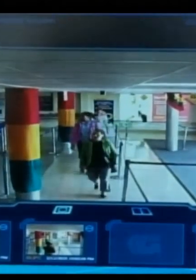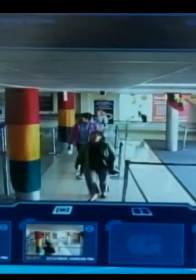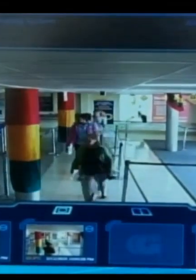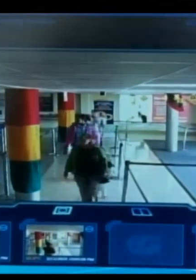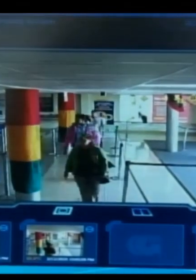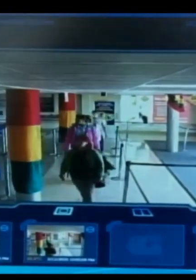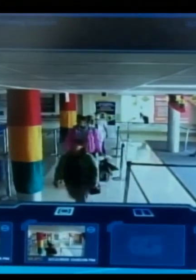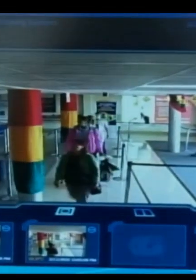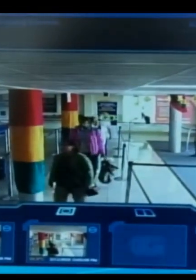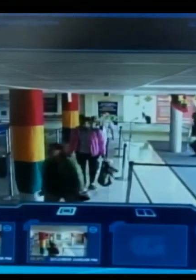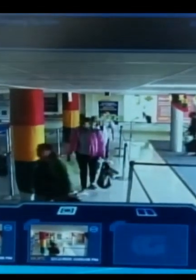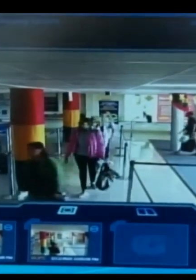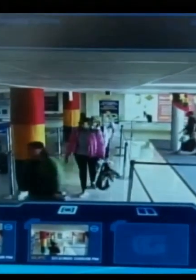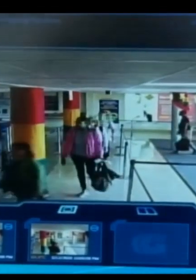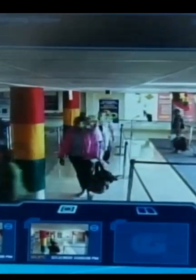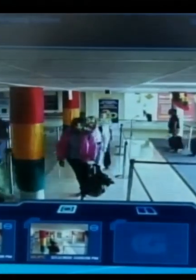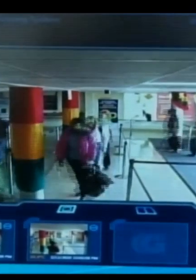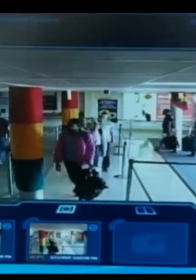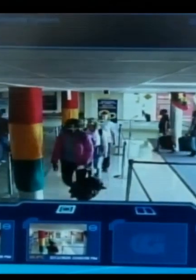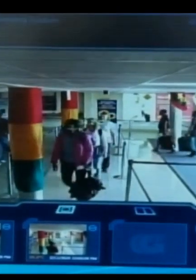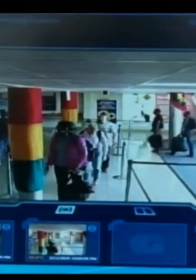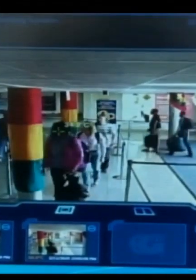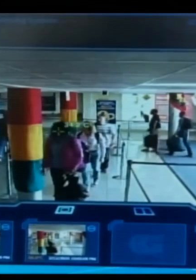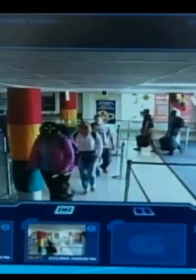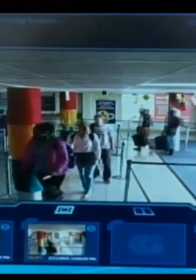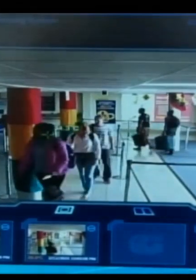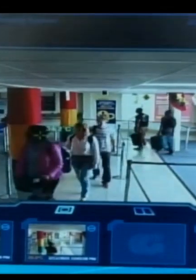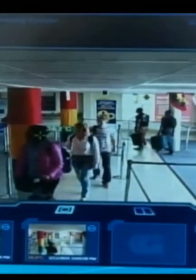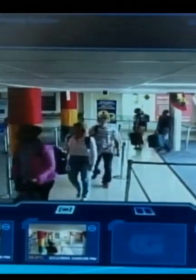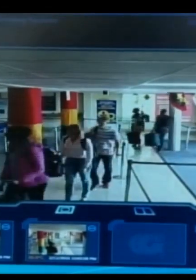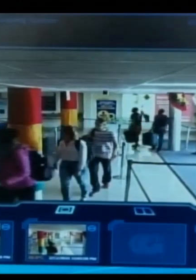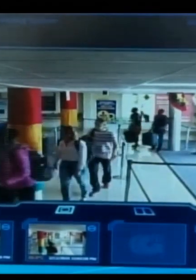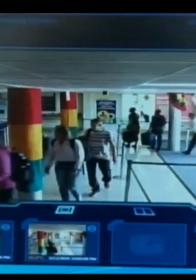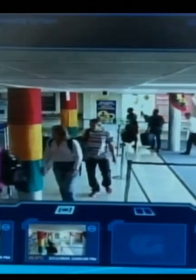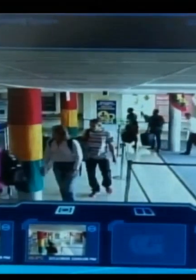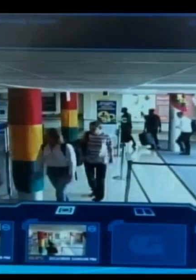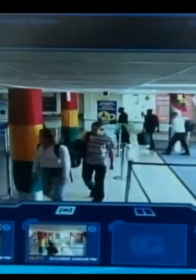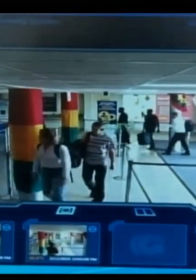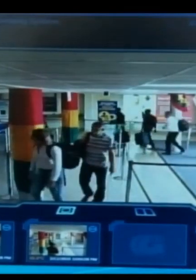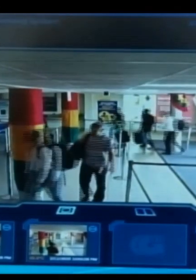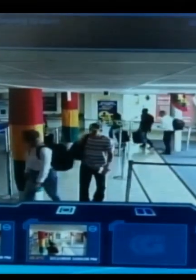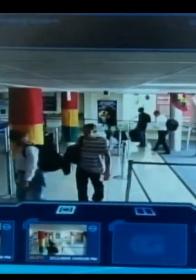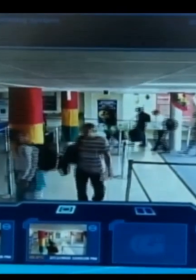arrival at the Maurice Bishop International Airport and commended the frontline staff for